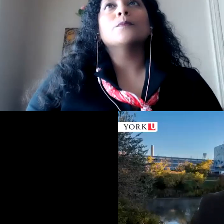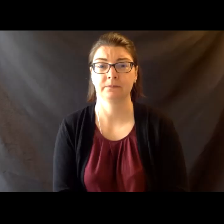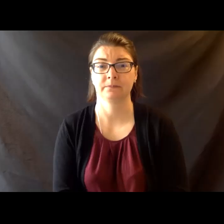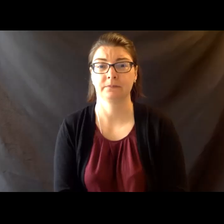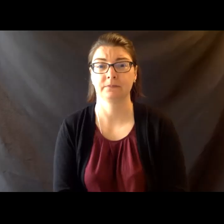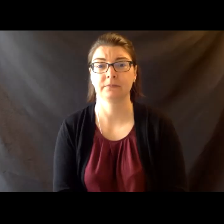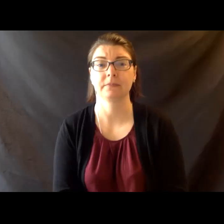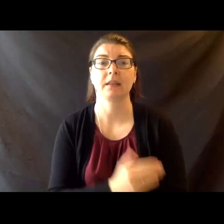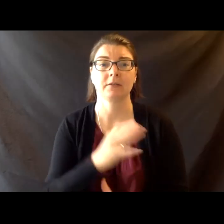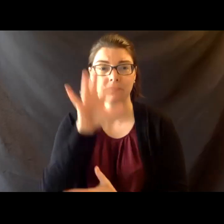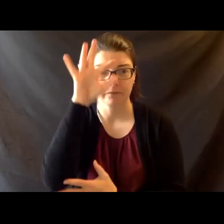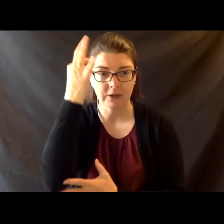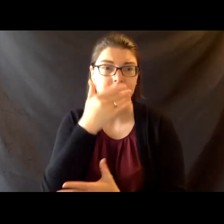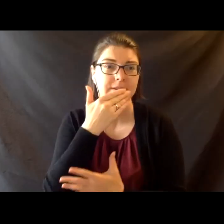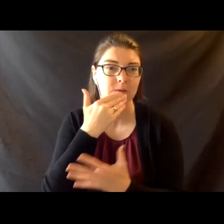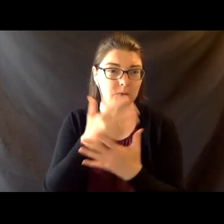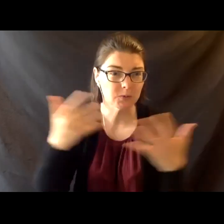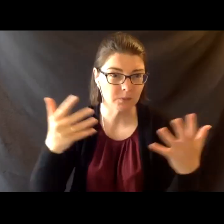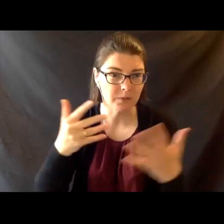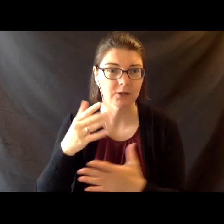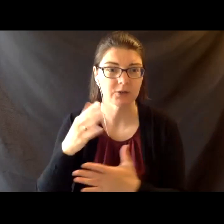Merci beaucoup, Becca. Thank you.